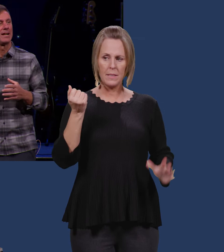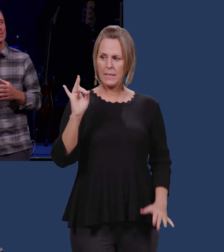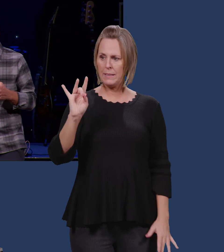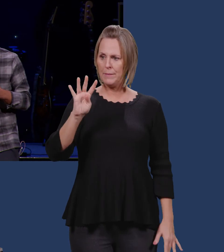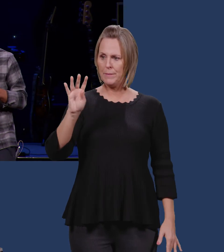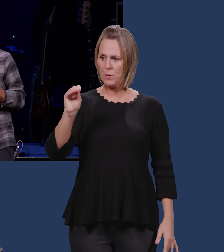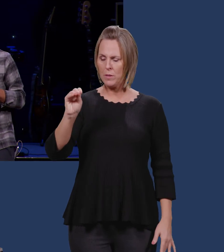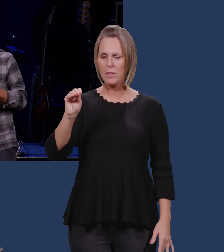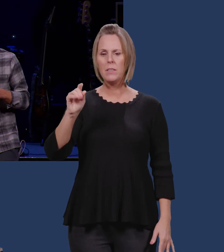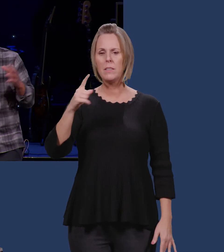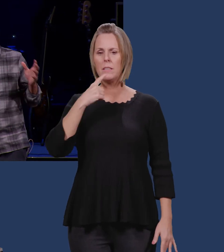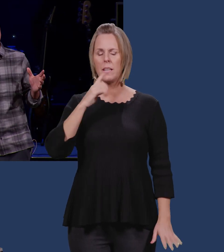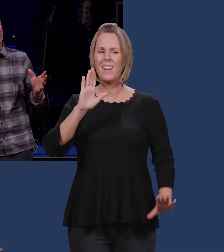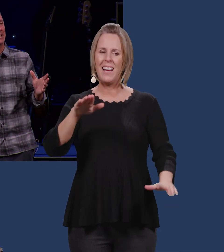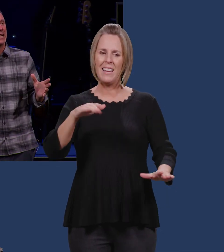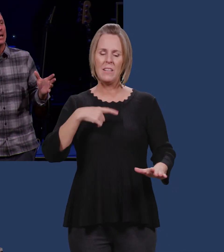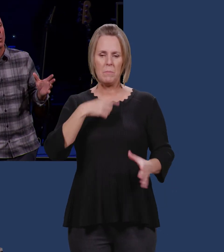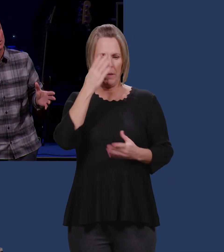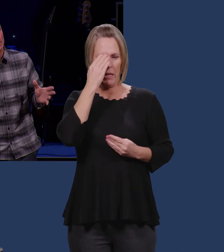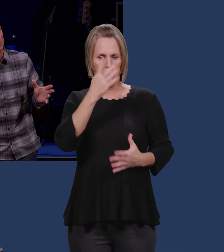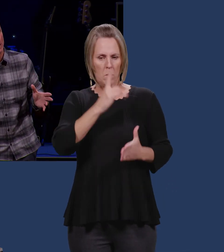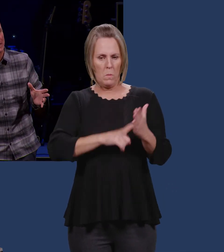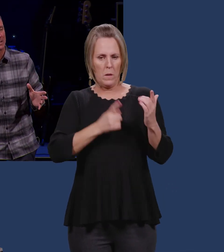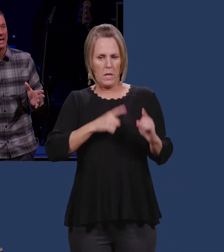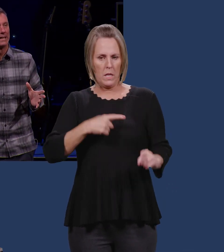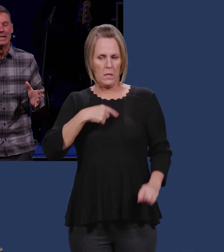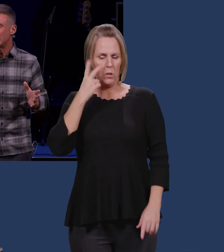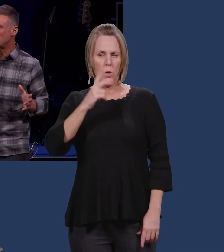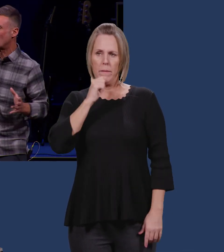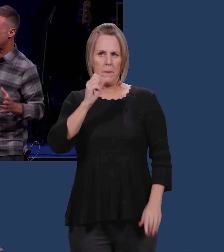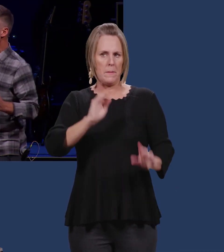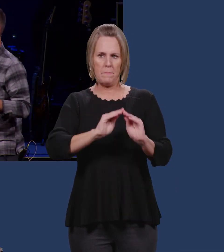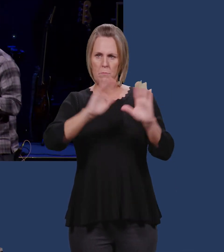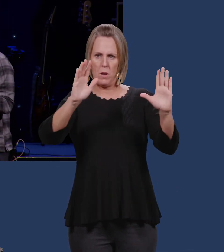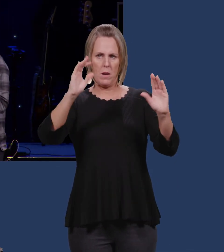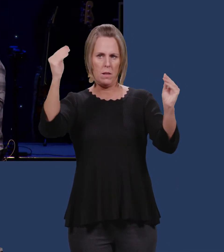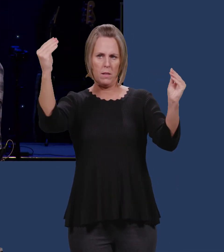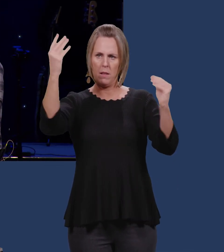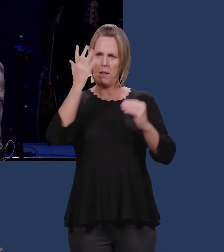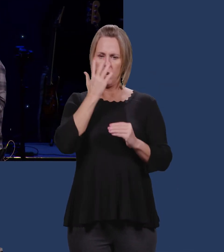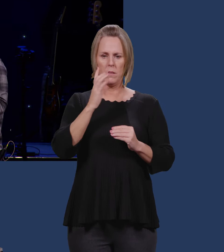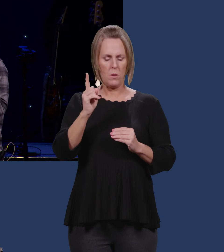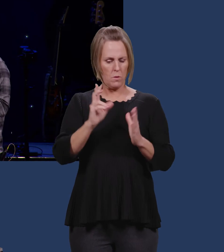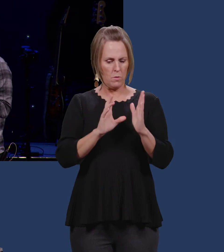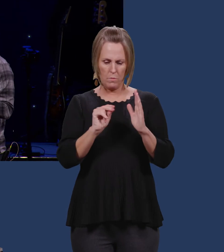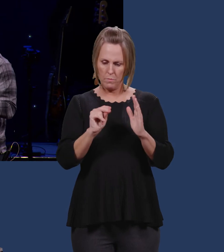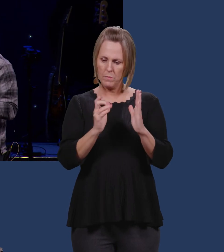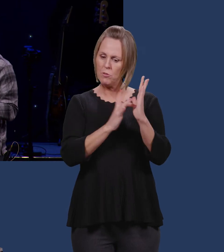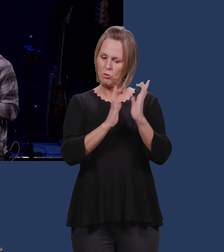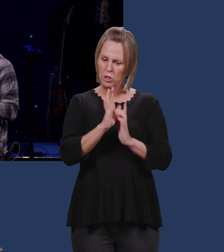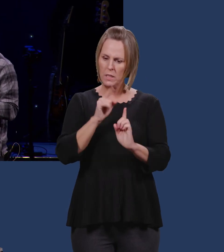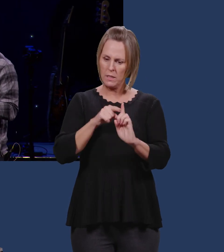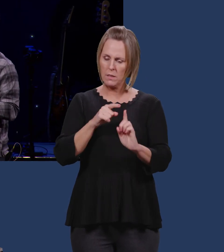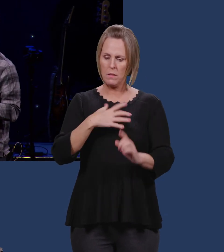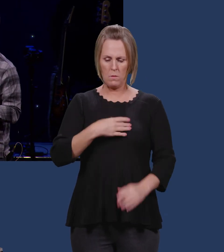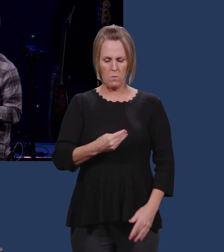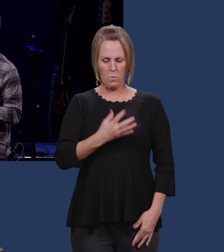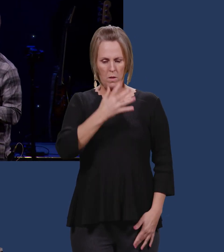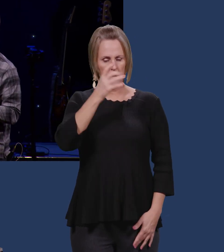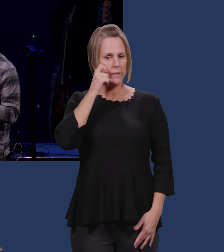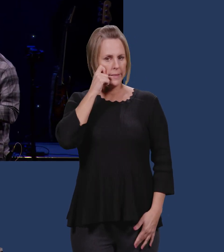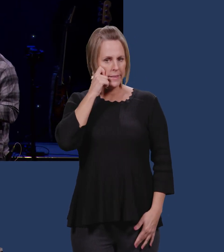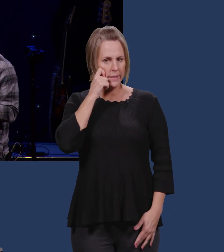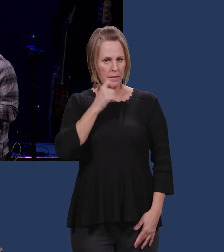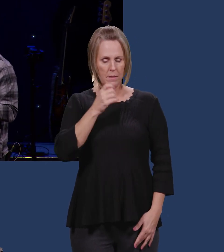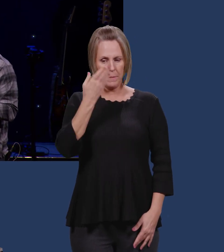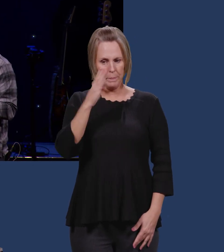now says, okay, no, I'm updating it. It wasn't a bright light. It was Jesus. White skin, blue eyes, long